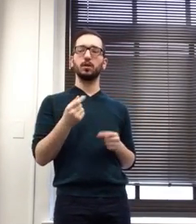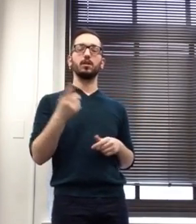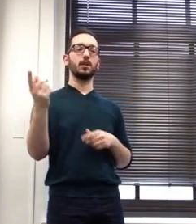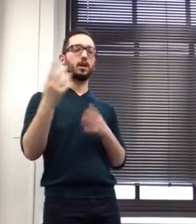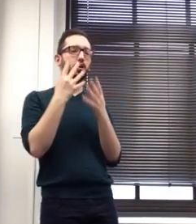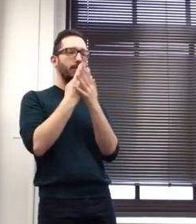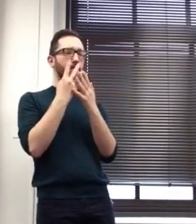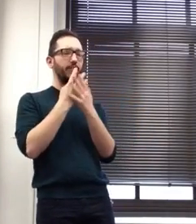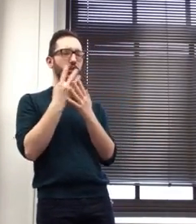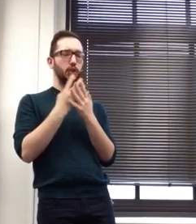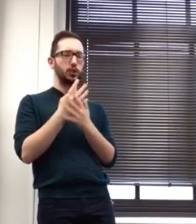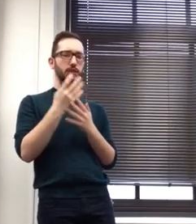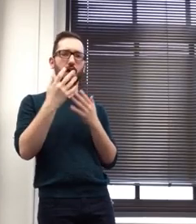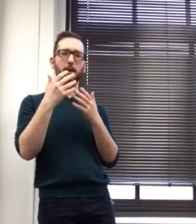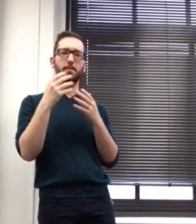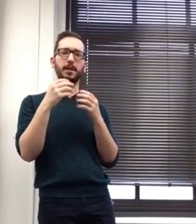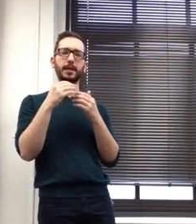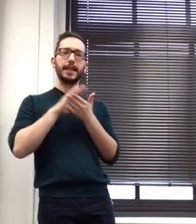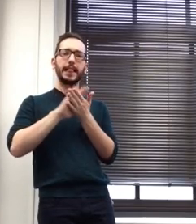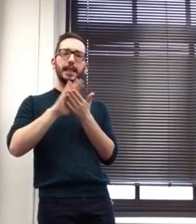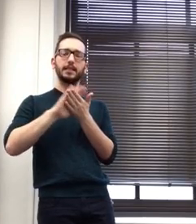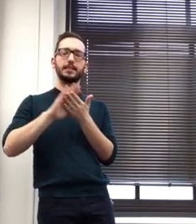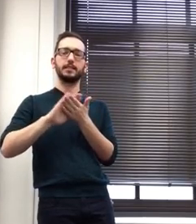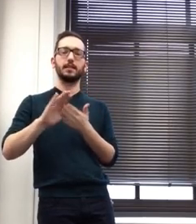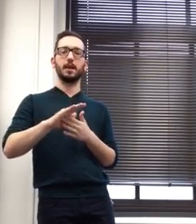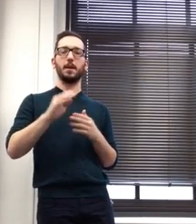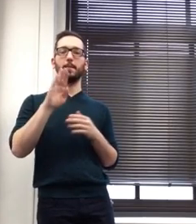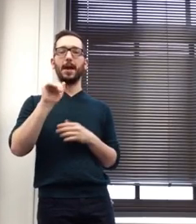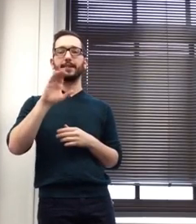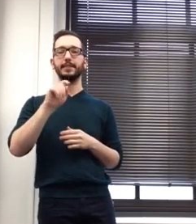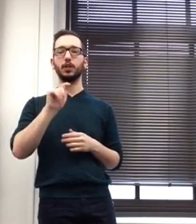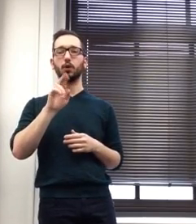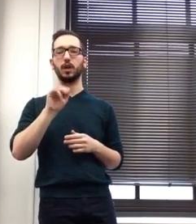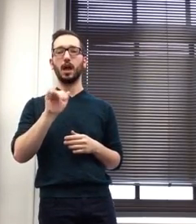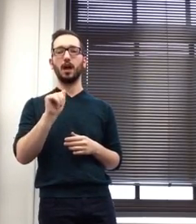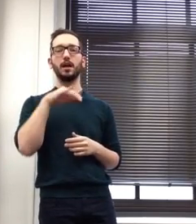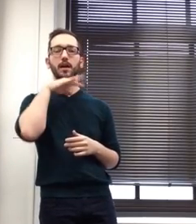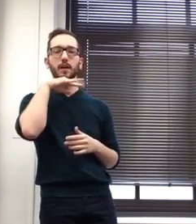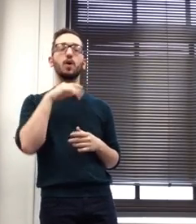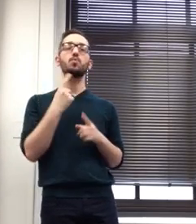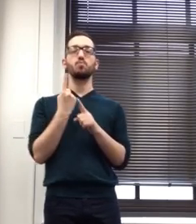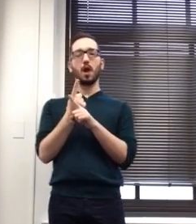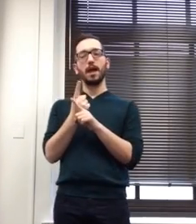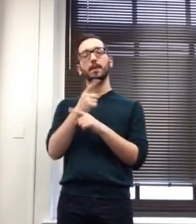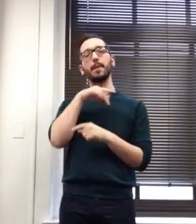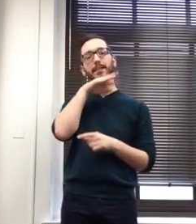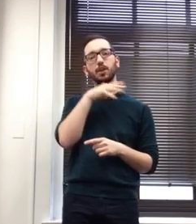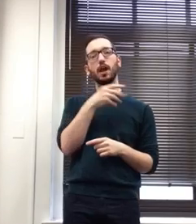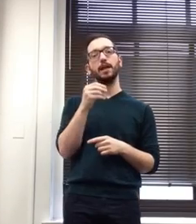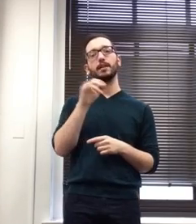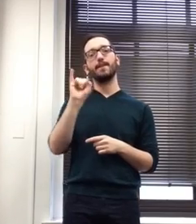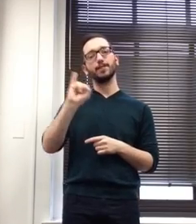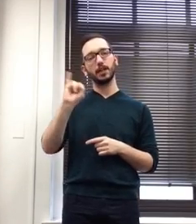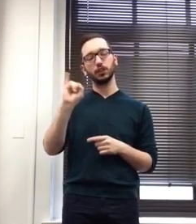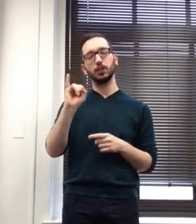Very nice. It helps clean the body, keeps it cleaned out. Bacteria infections, things like that. Okay, number 5. What's the 5th thing that the skeletal